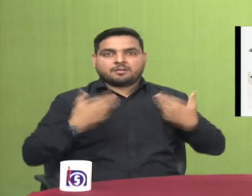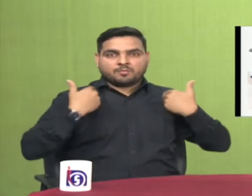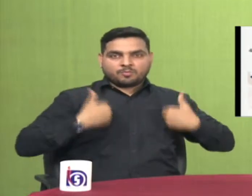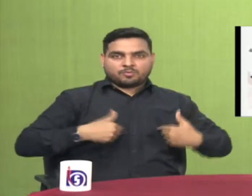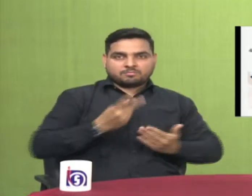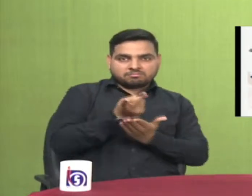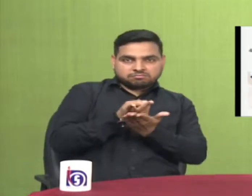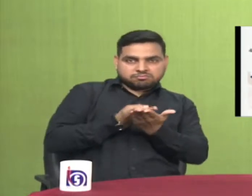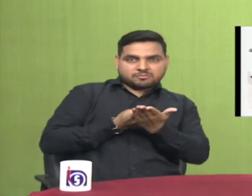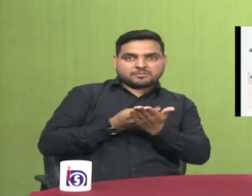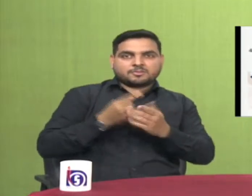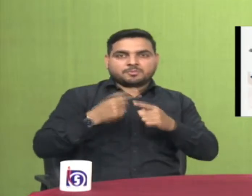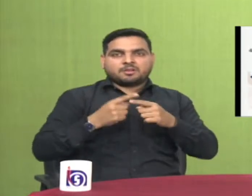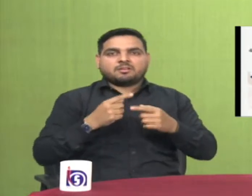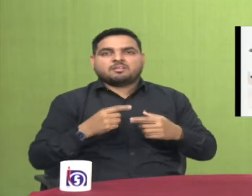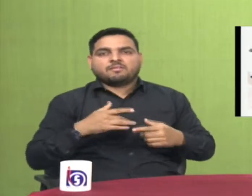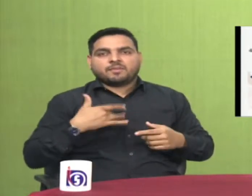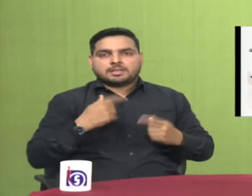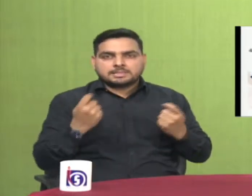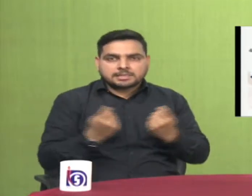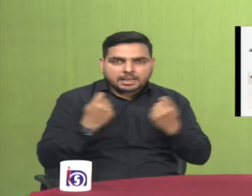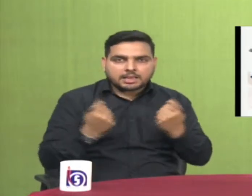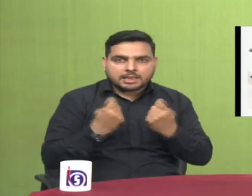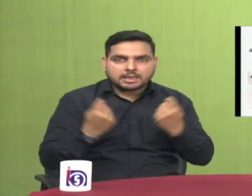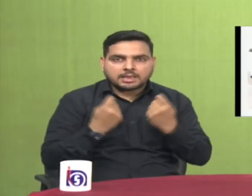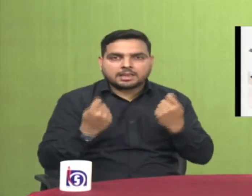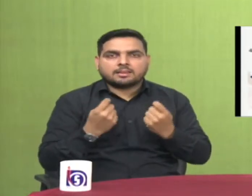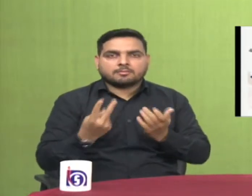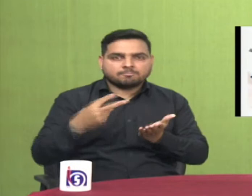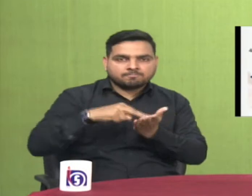stomach, tries to sit up.